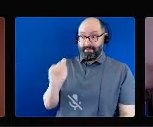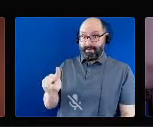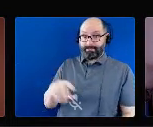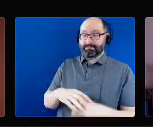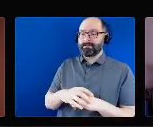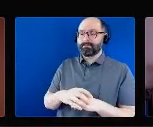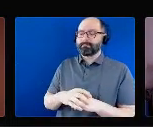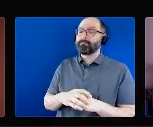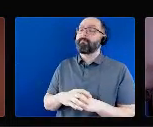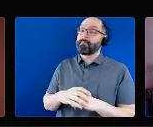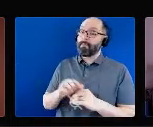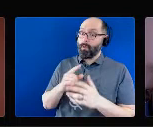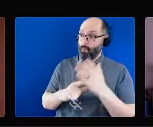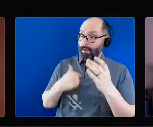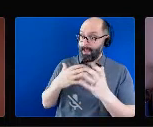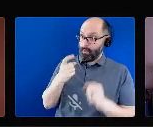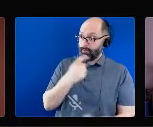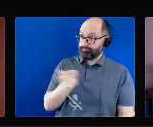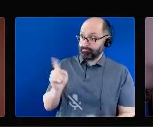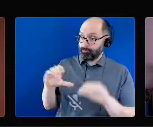what I'd like you to do is